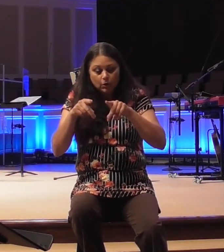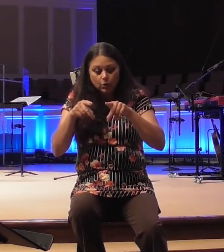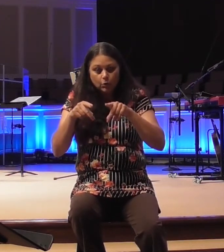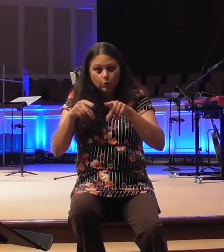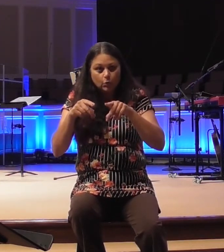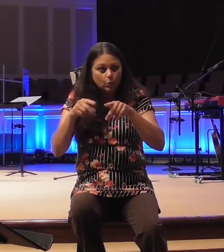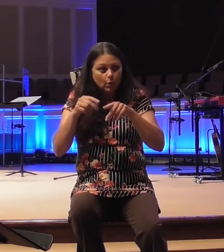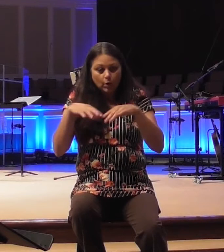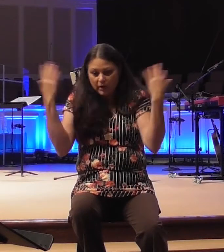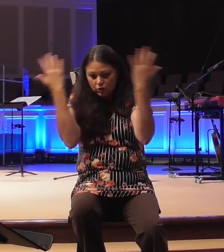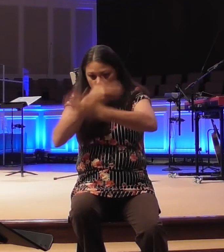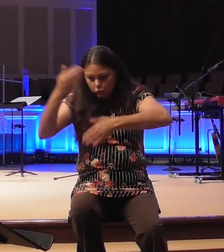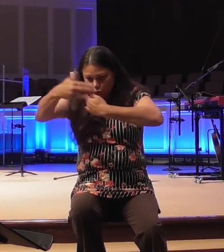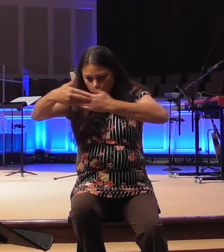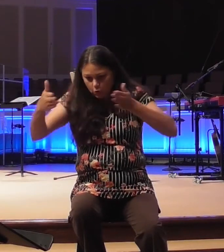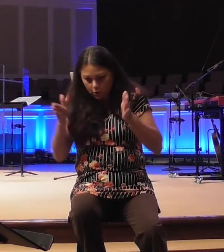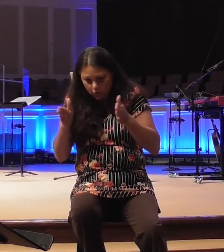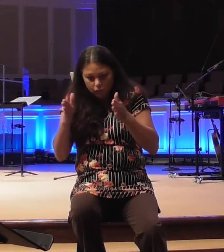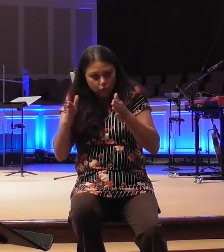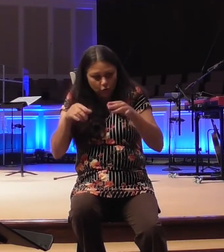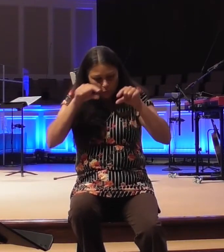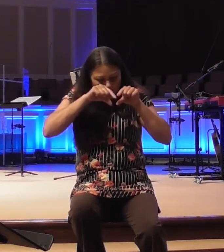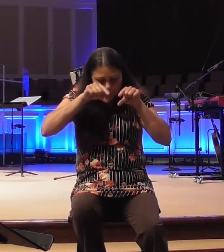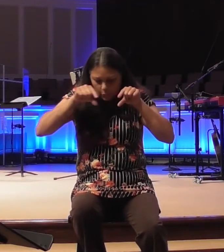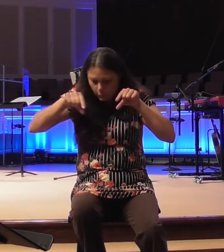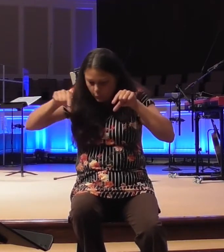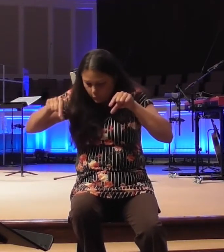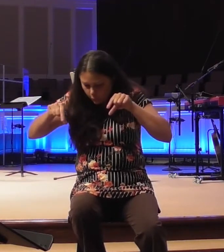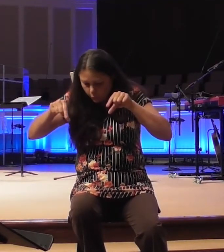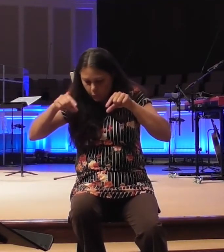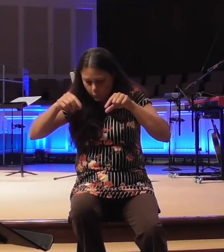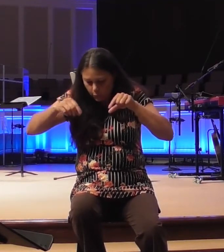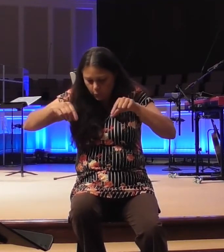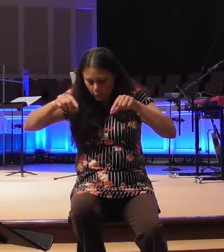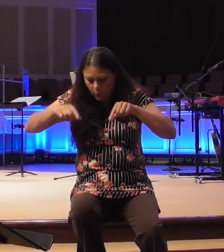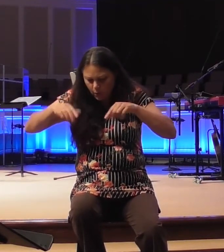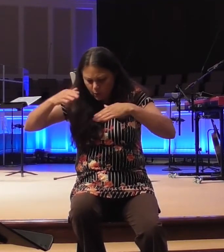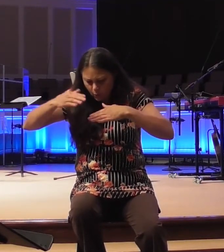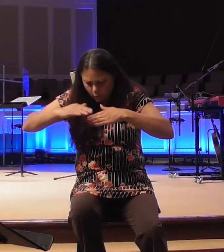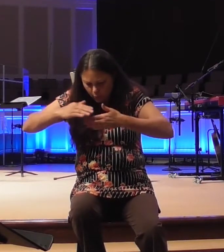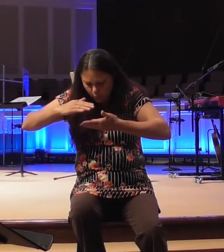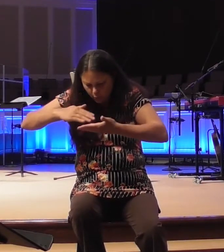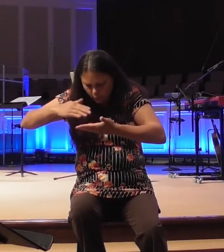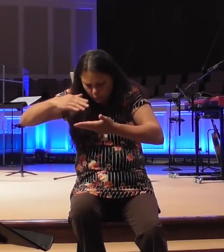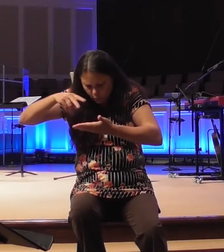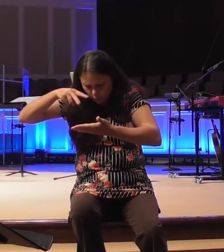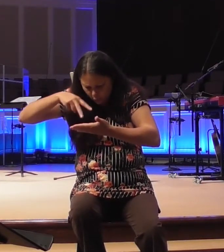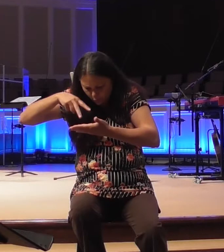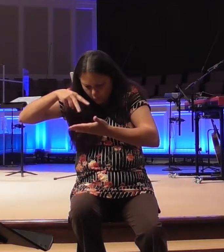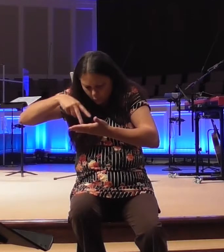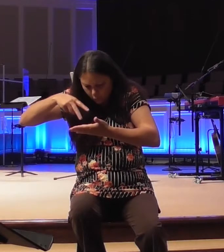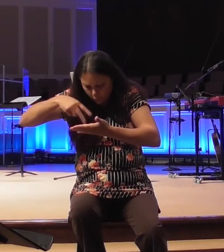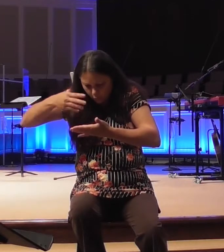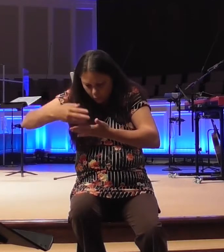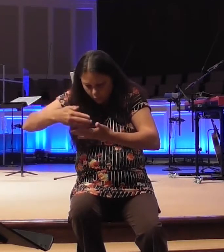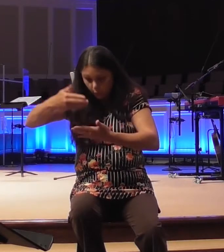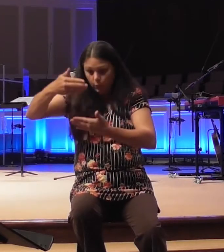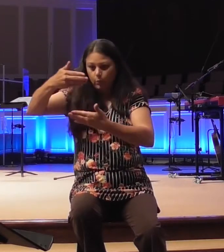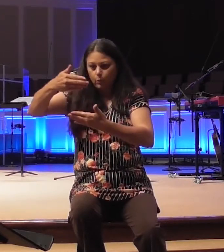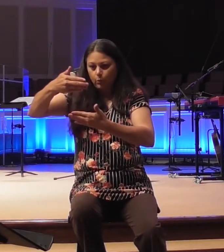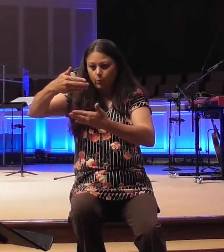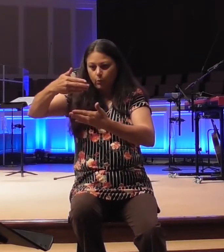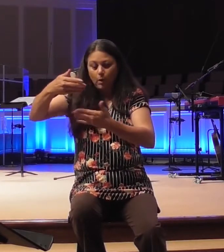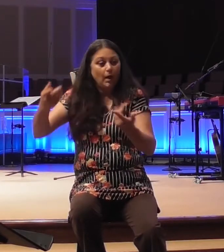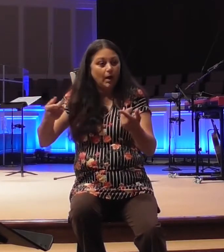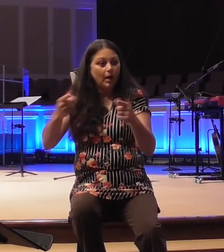instantly that something astounding had been captured. And it hit the news wires within days. I